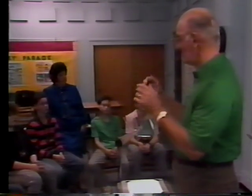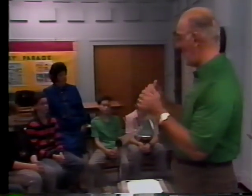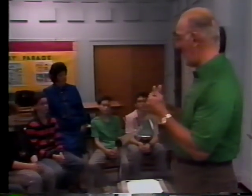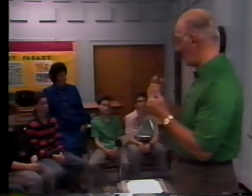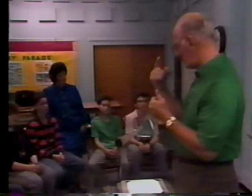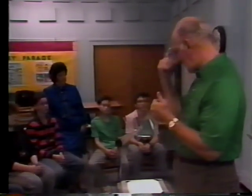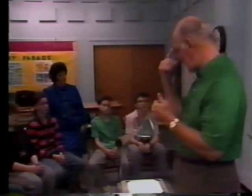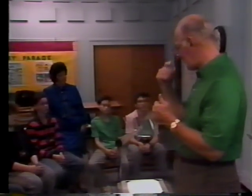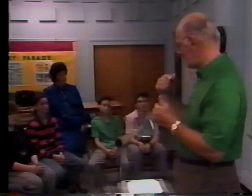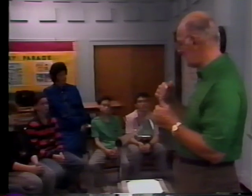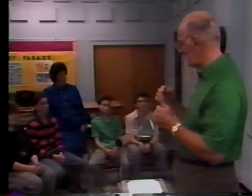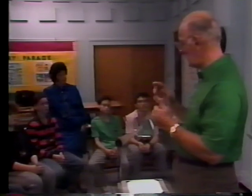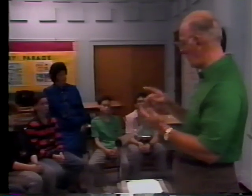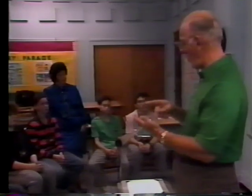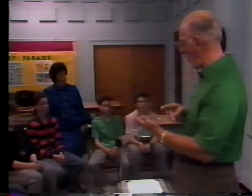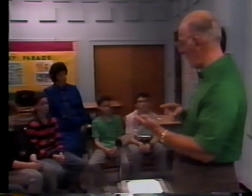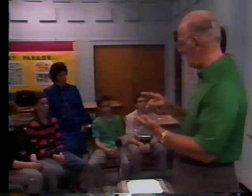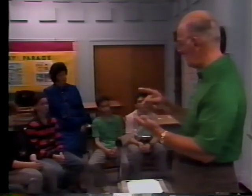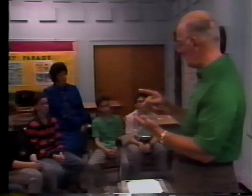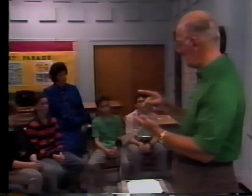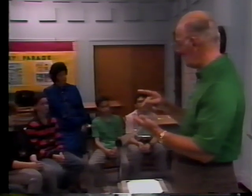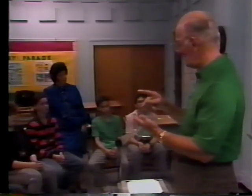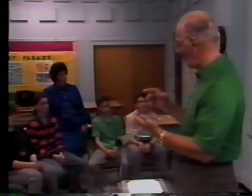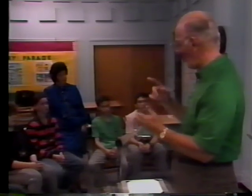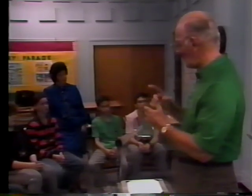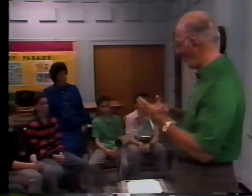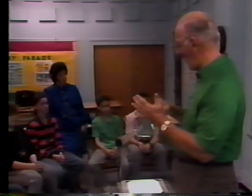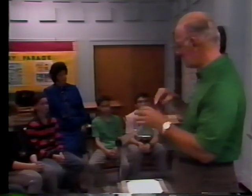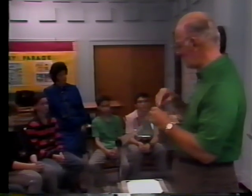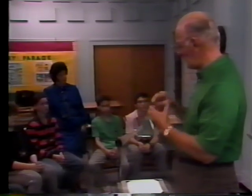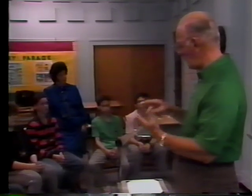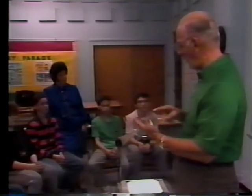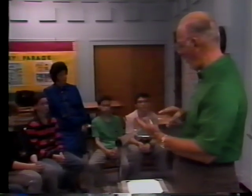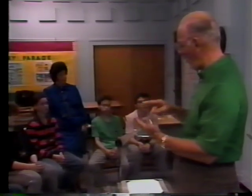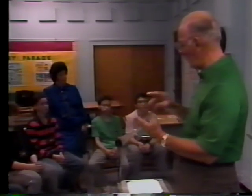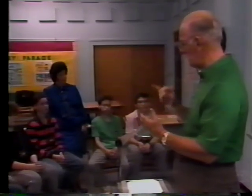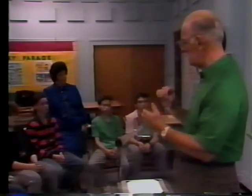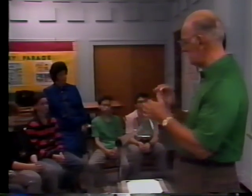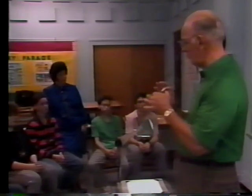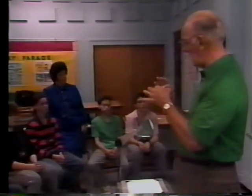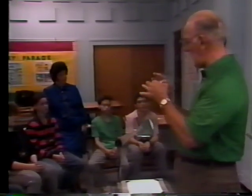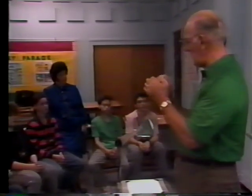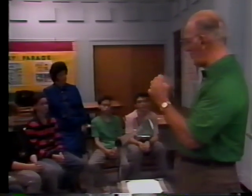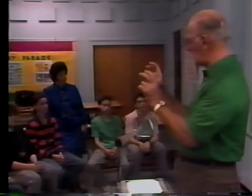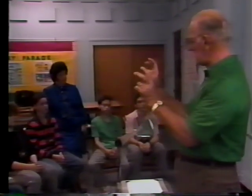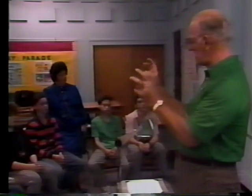How do you think the poem, what's in the poem is related with the title?